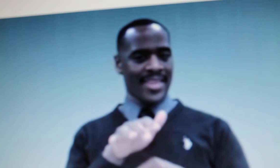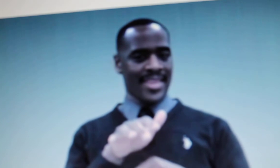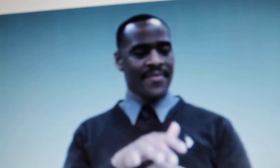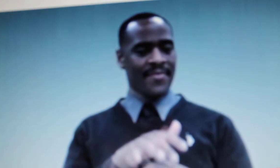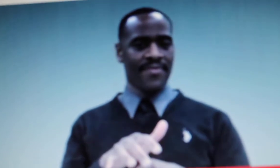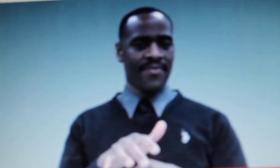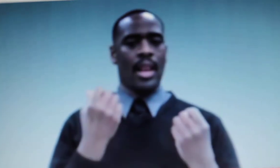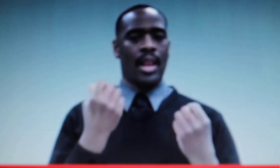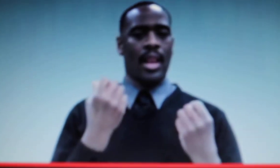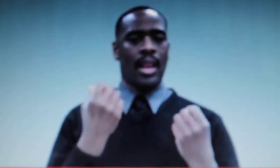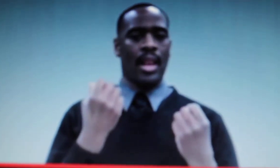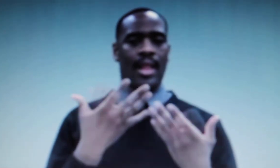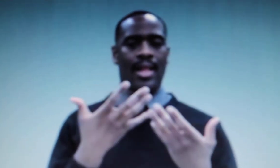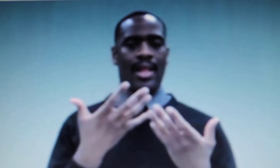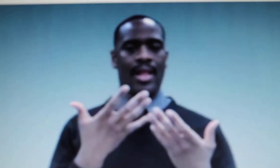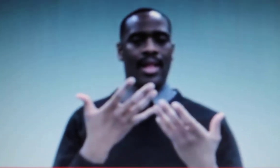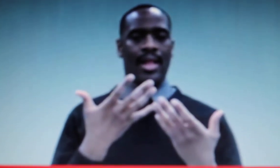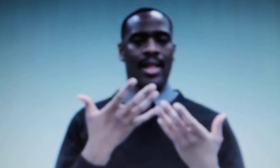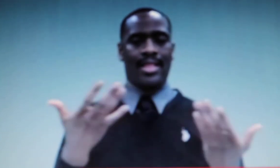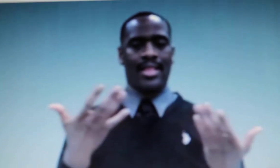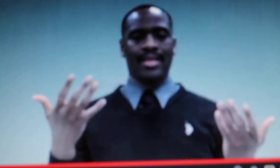I'm sorry, my video was slow for a minute.